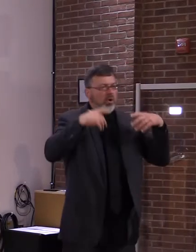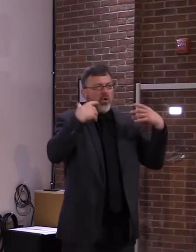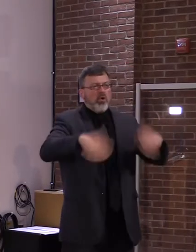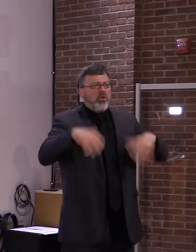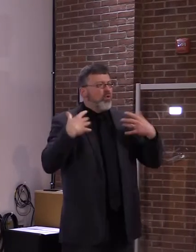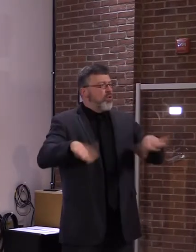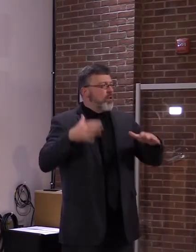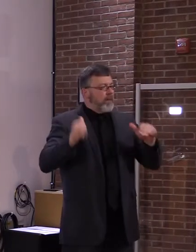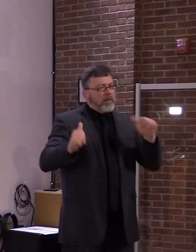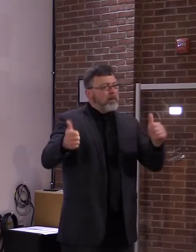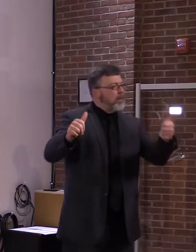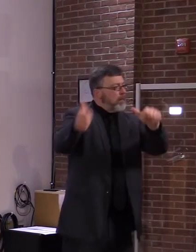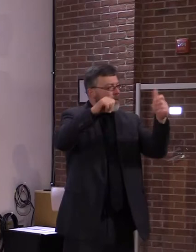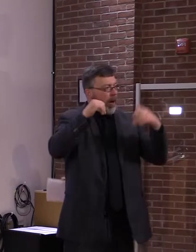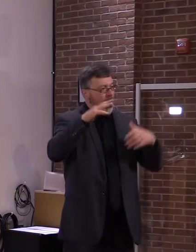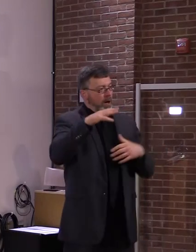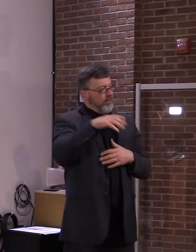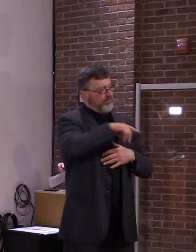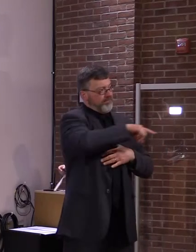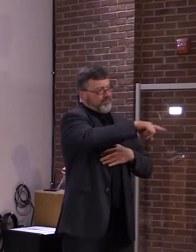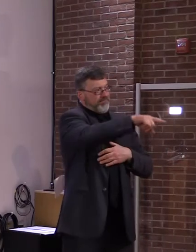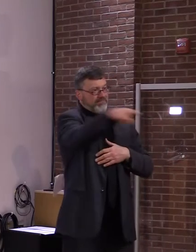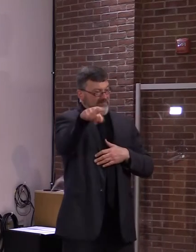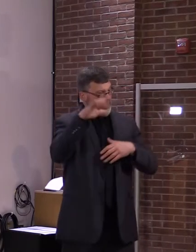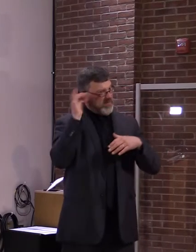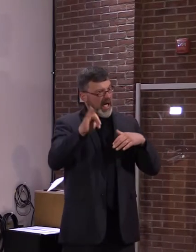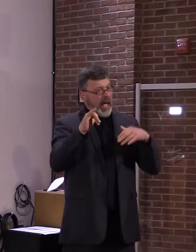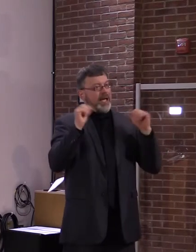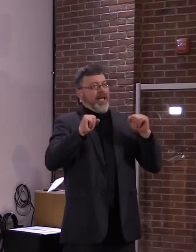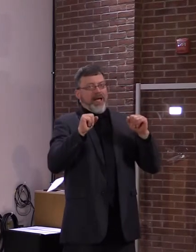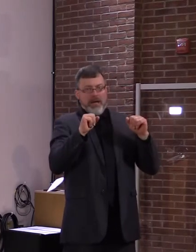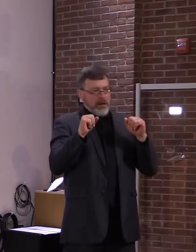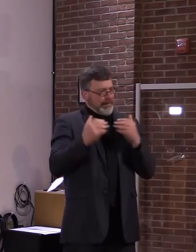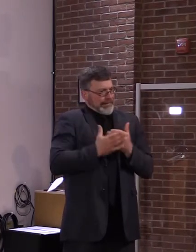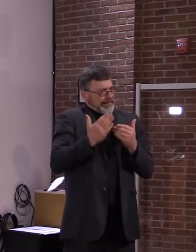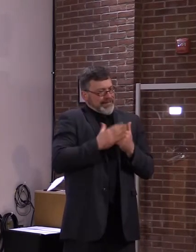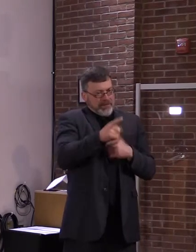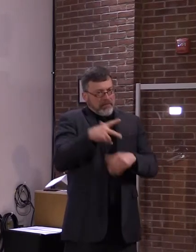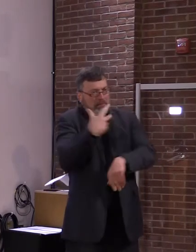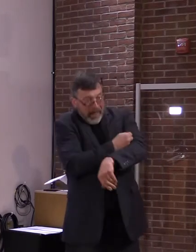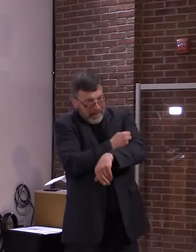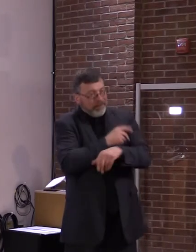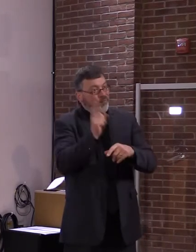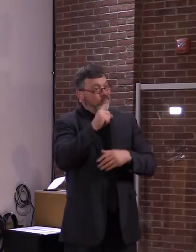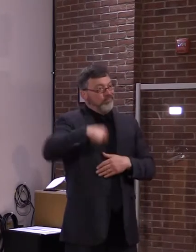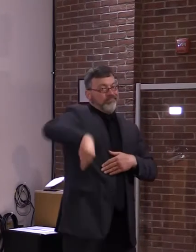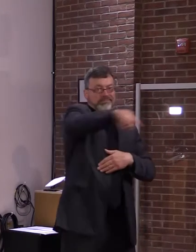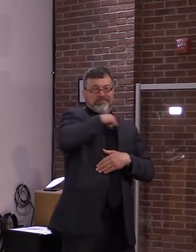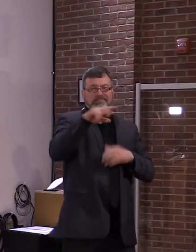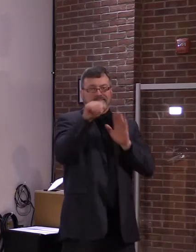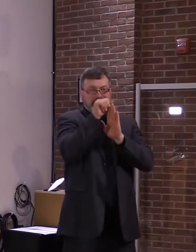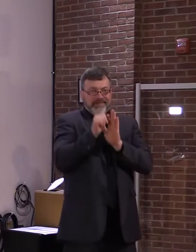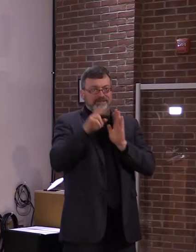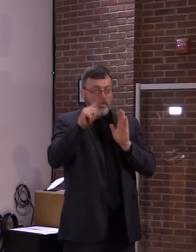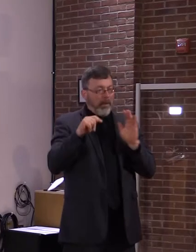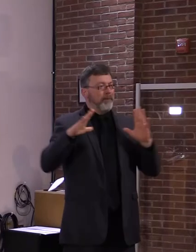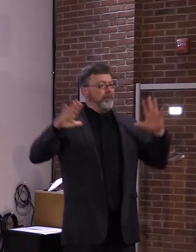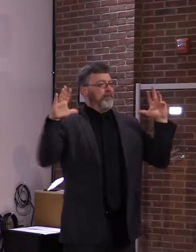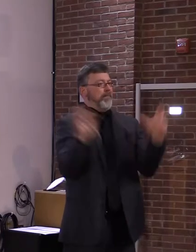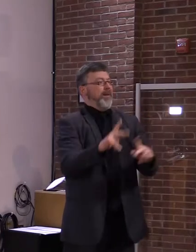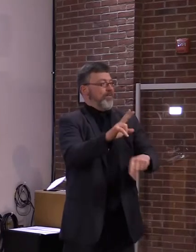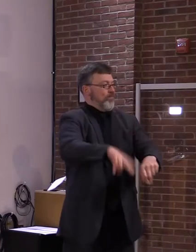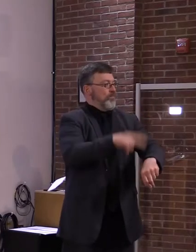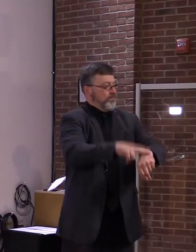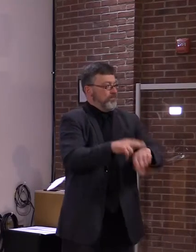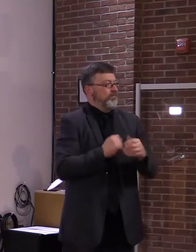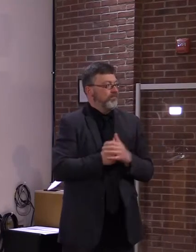how ready many people are to get back to life once again. Just remember, as close as we are to lifting restrictions, we